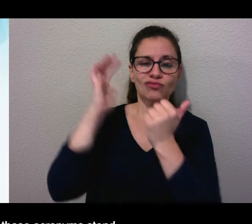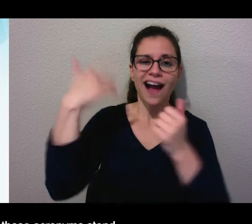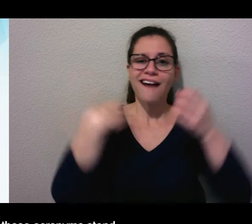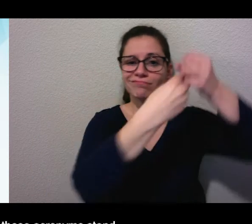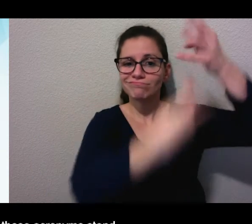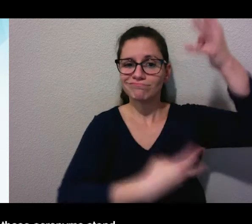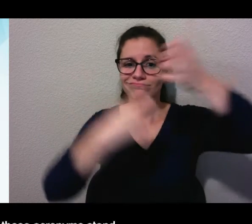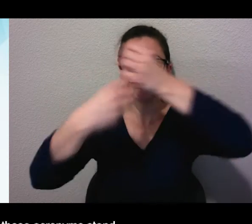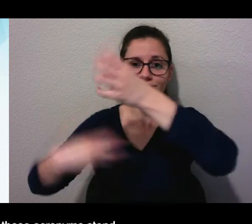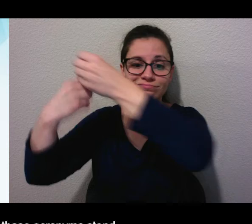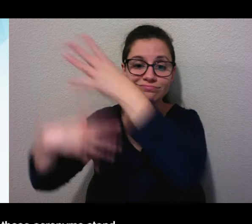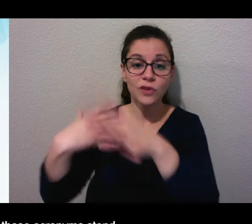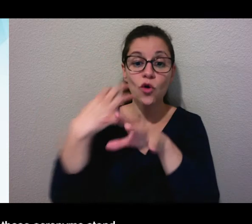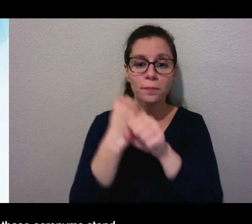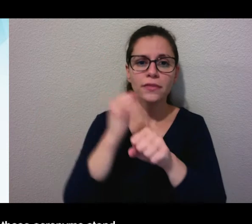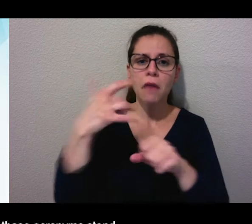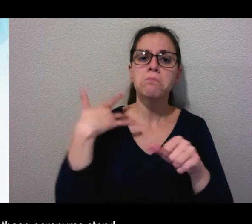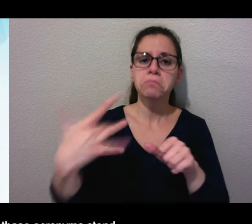acronyms stand for.